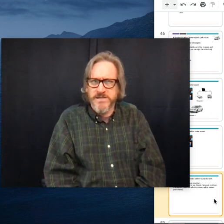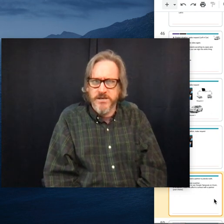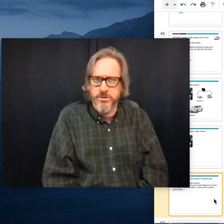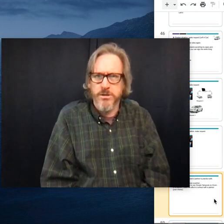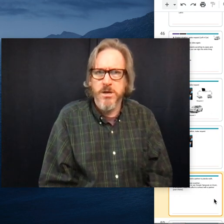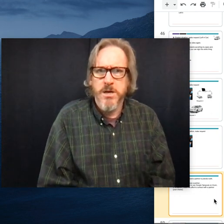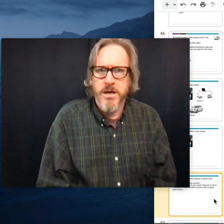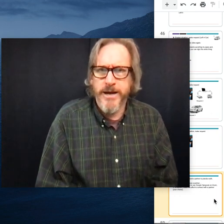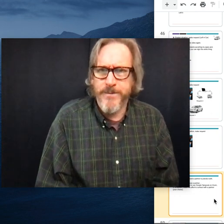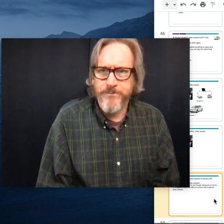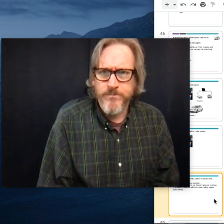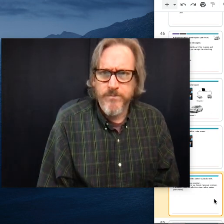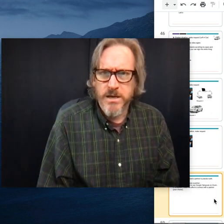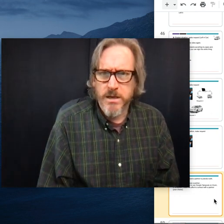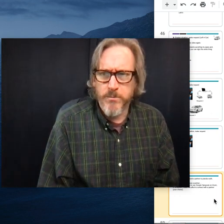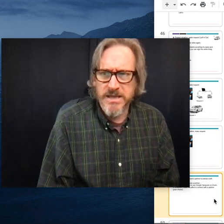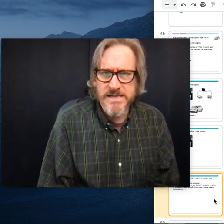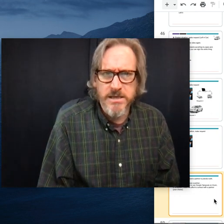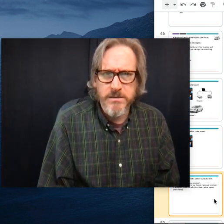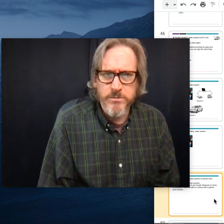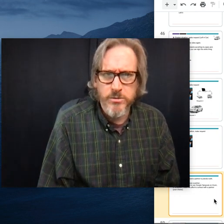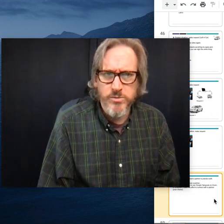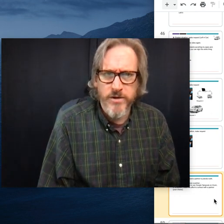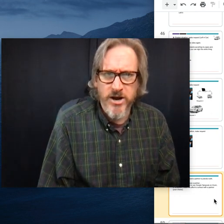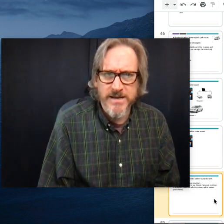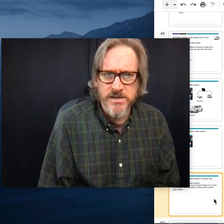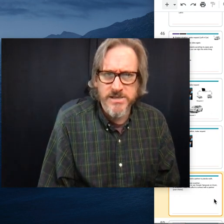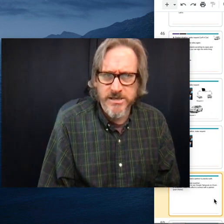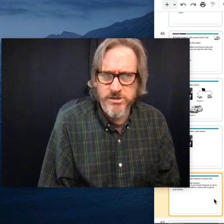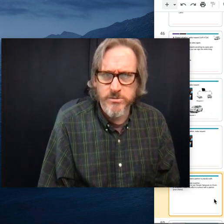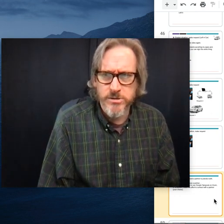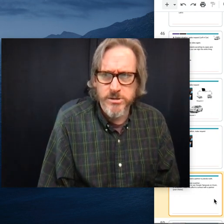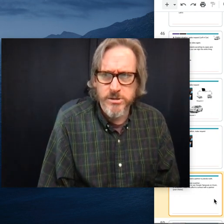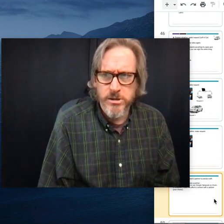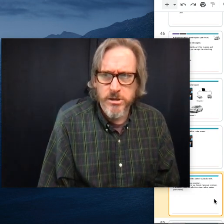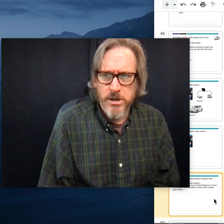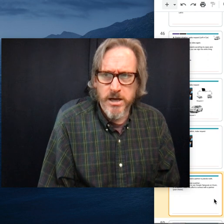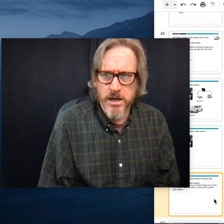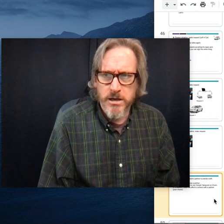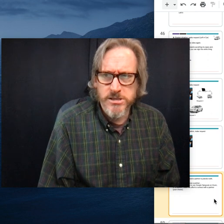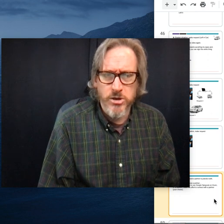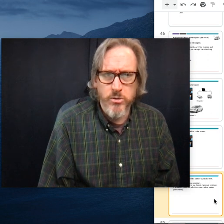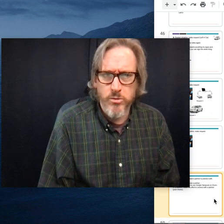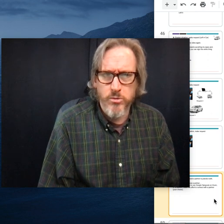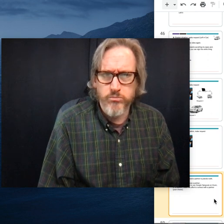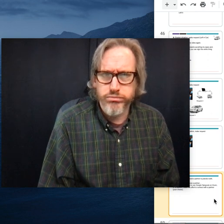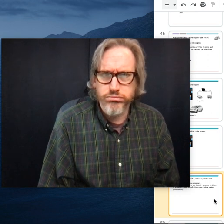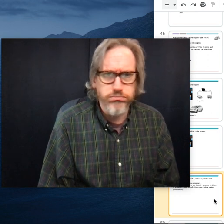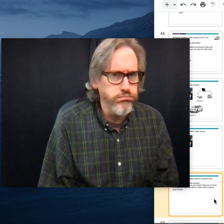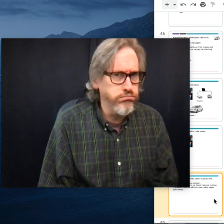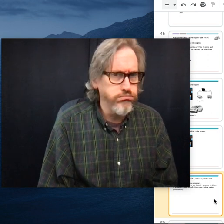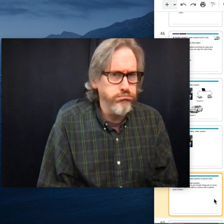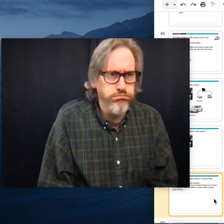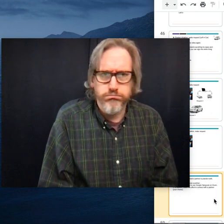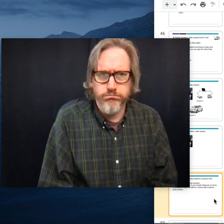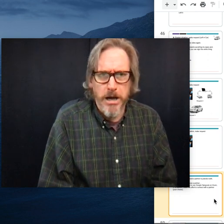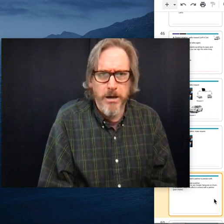he's got pictures, he's got other stuff inside. So here's the cup. You're taking all these things and putting them